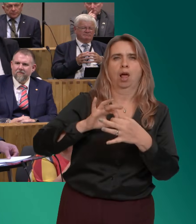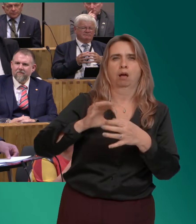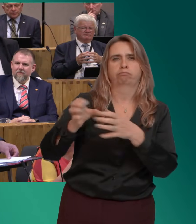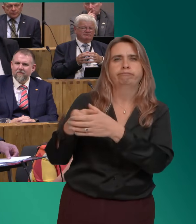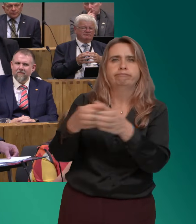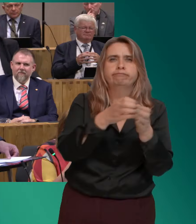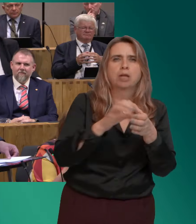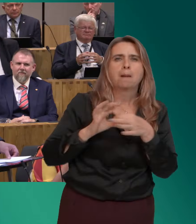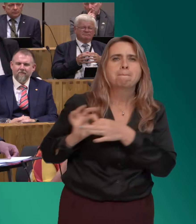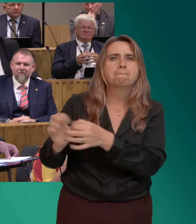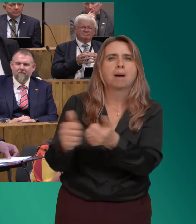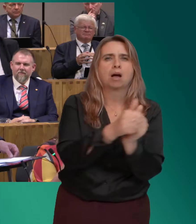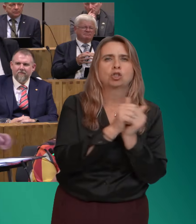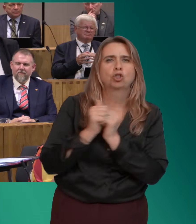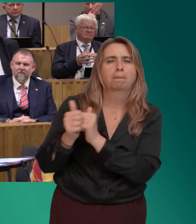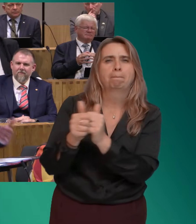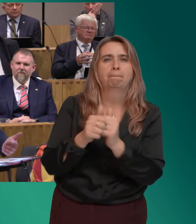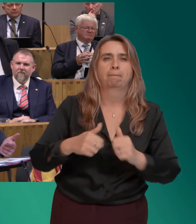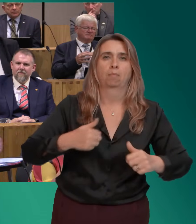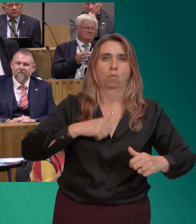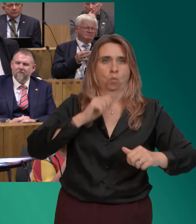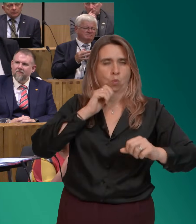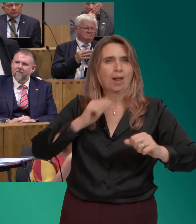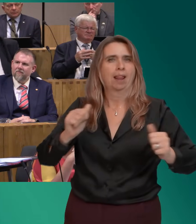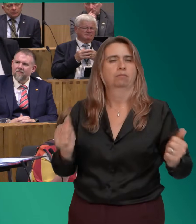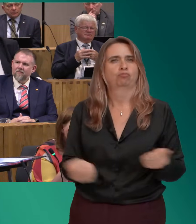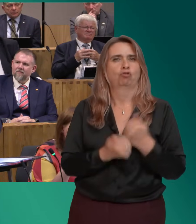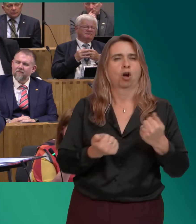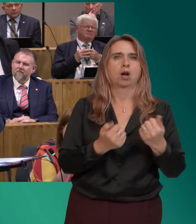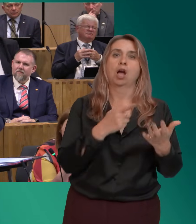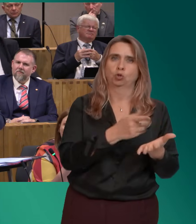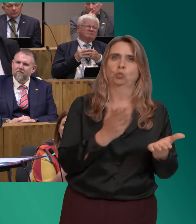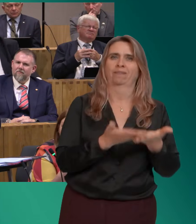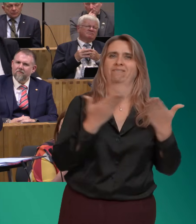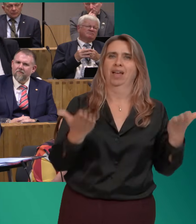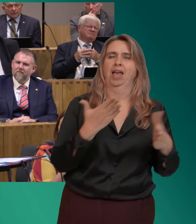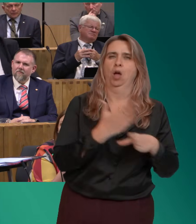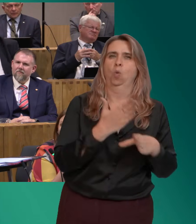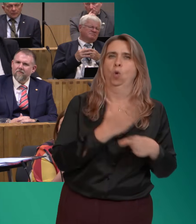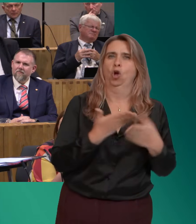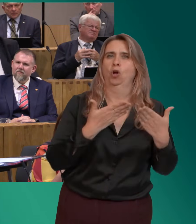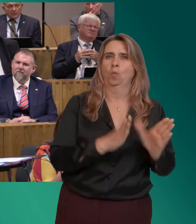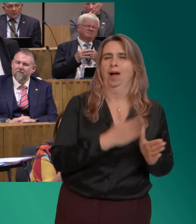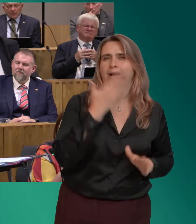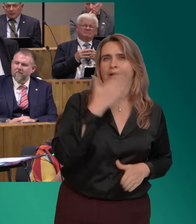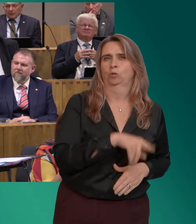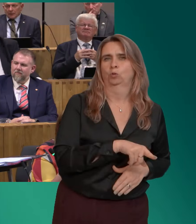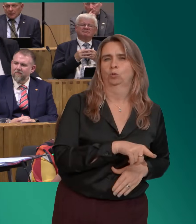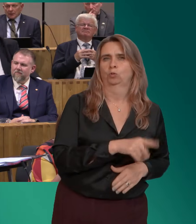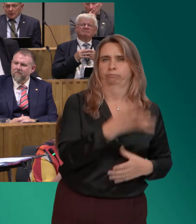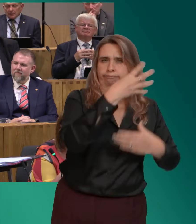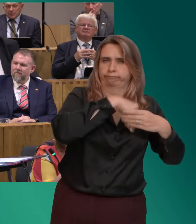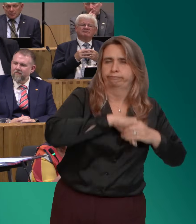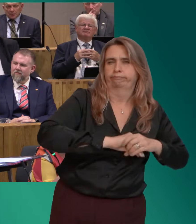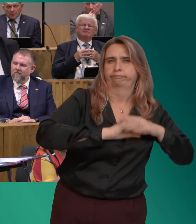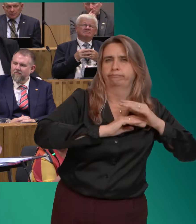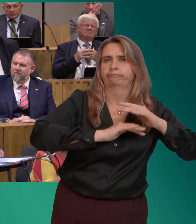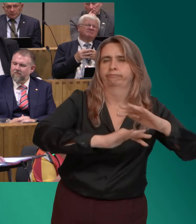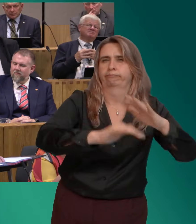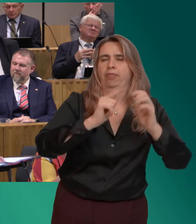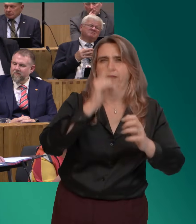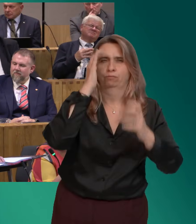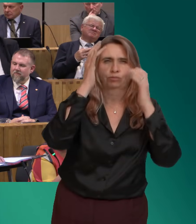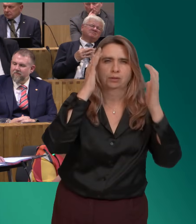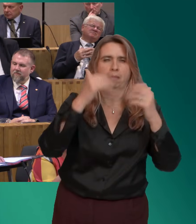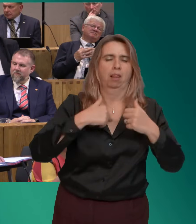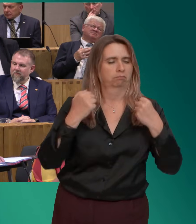in place, and not just delivering but strengthening the Fair Work being embedded as a principle at the heart